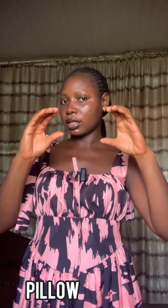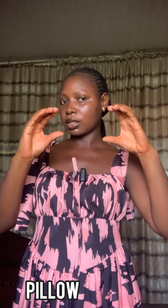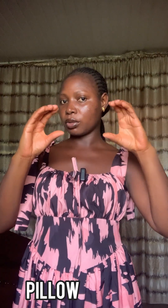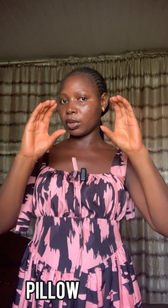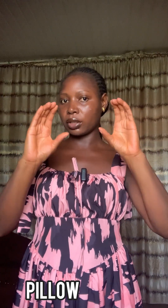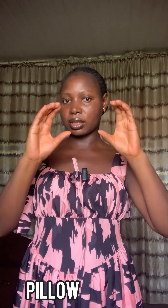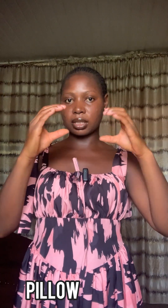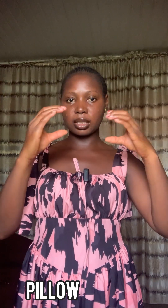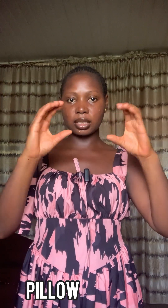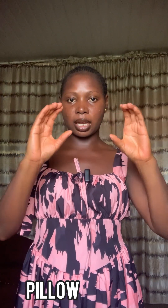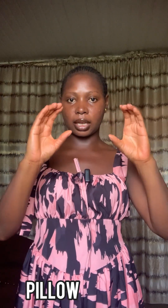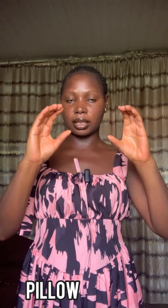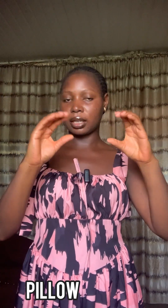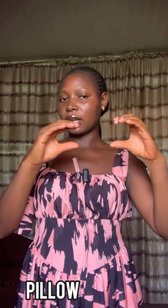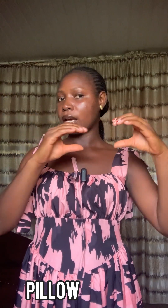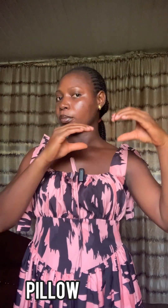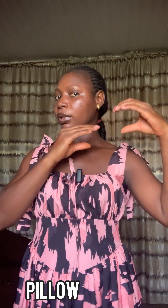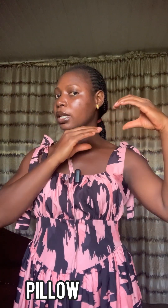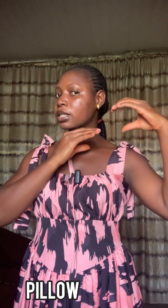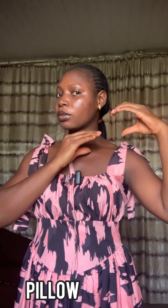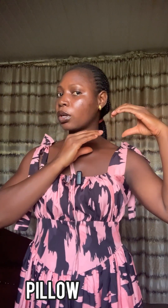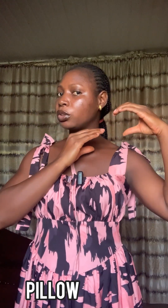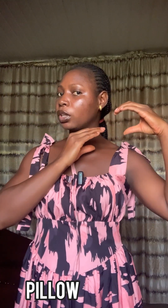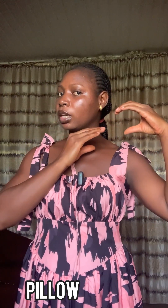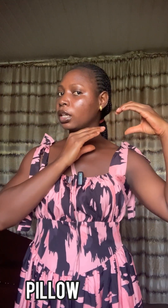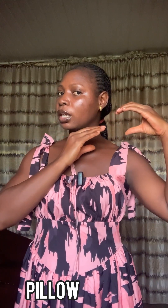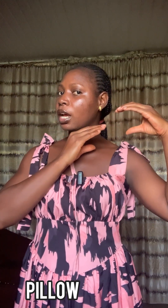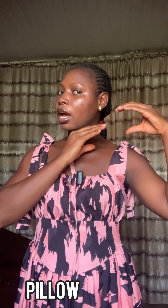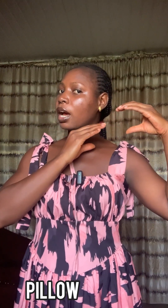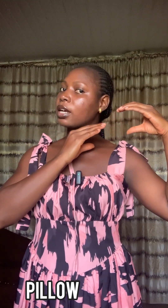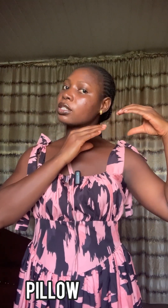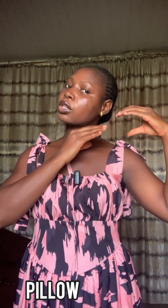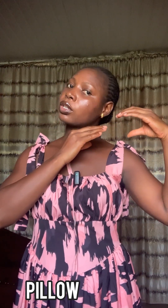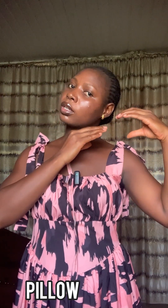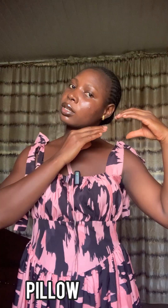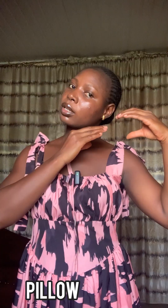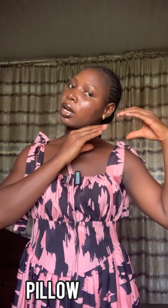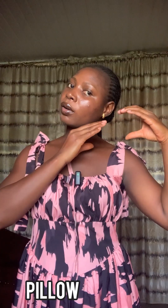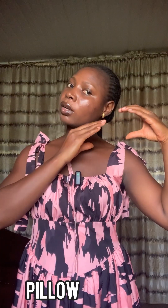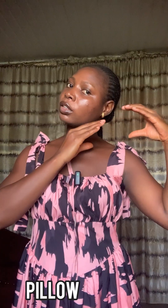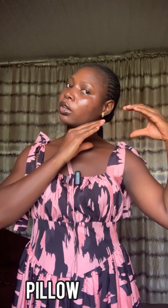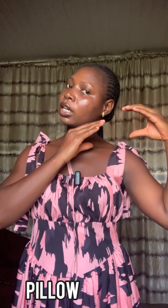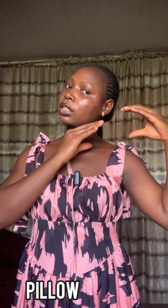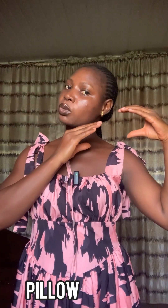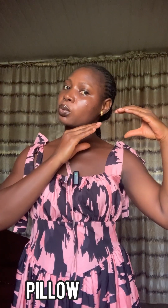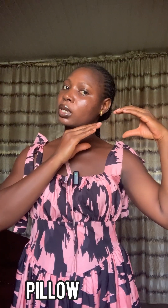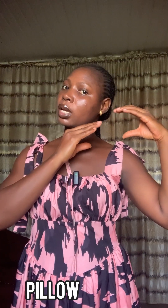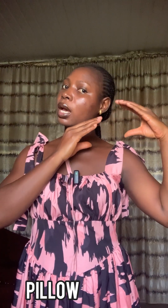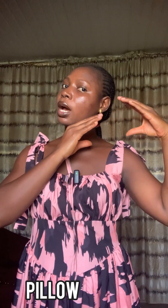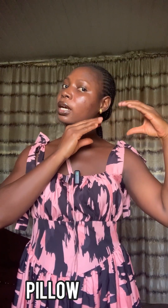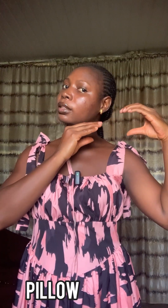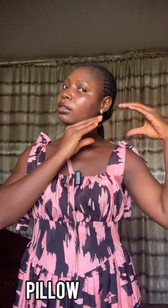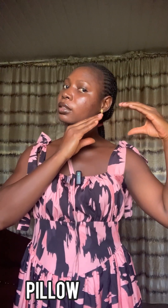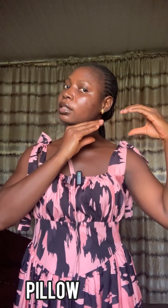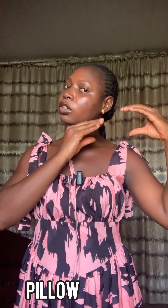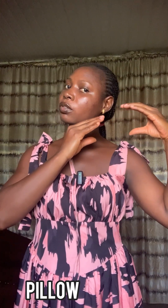you make a C sign placed around your head, as around your head this way, and think of this